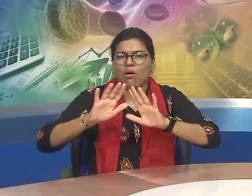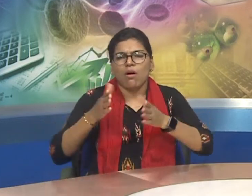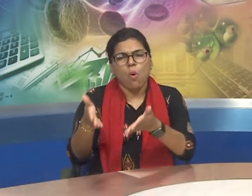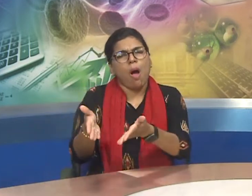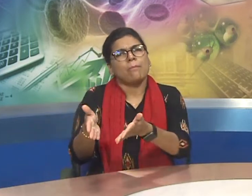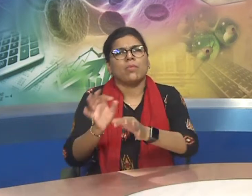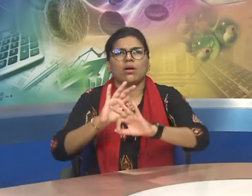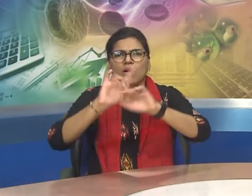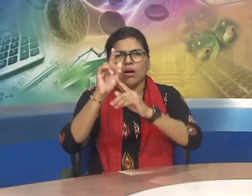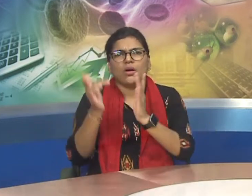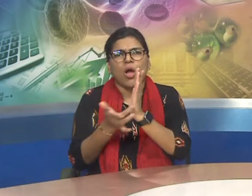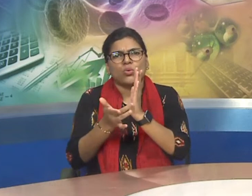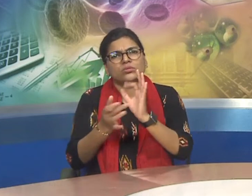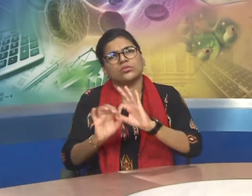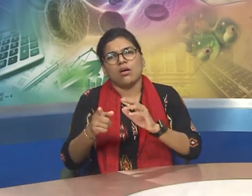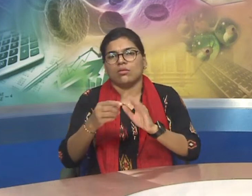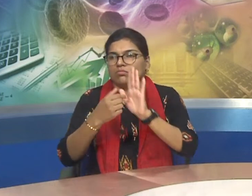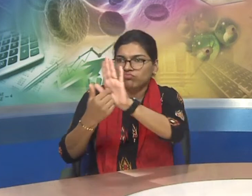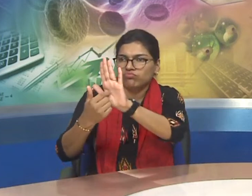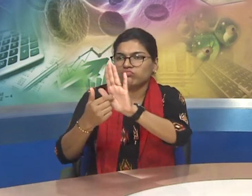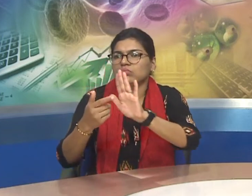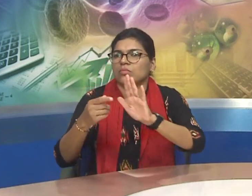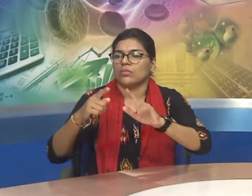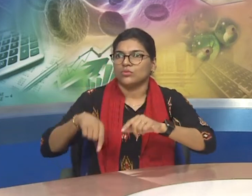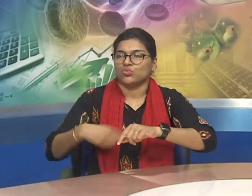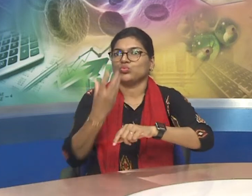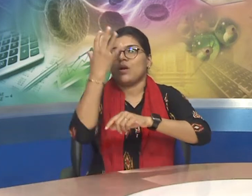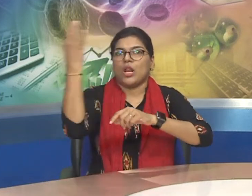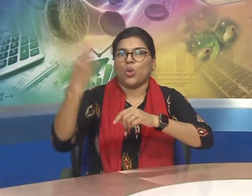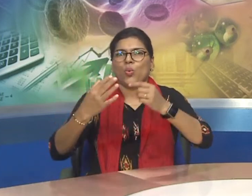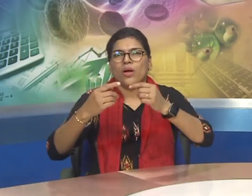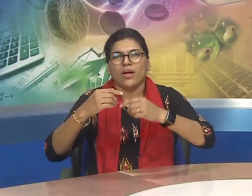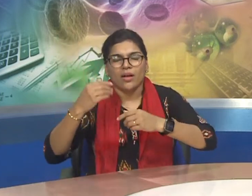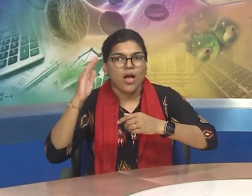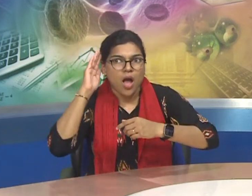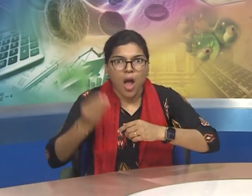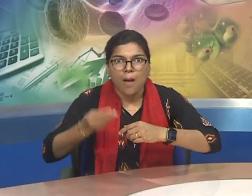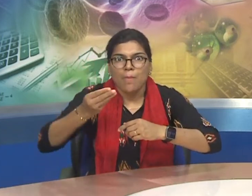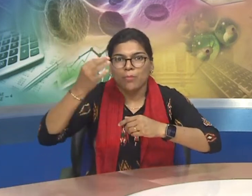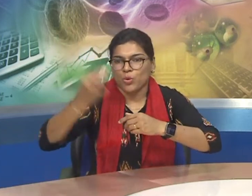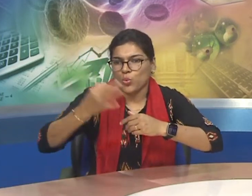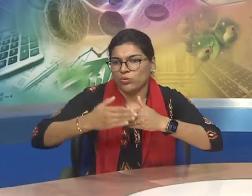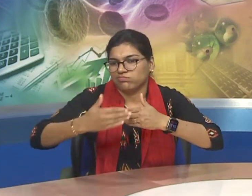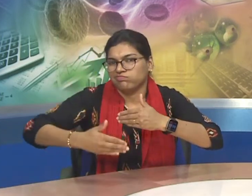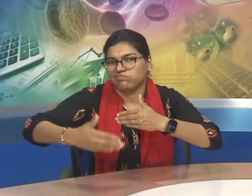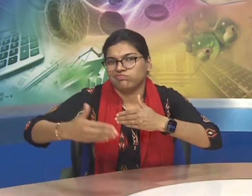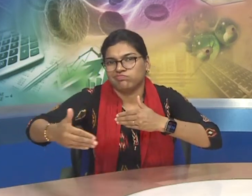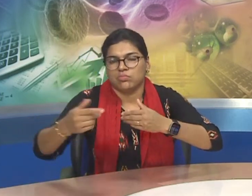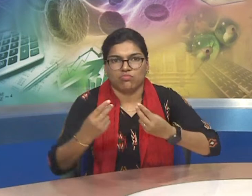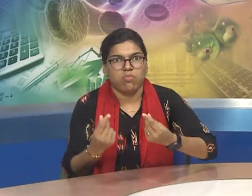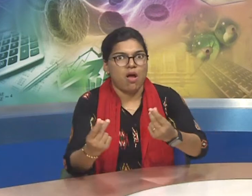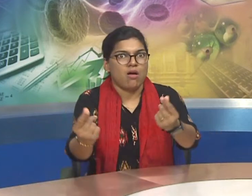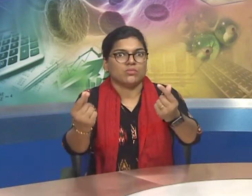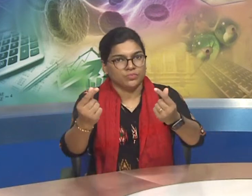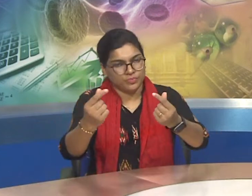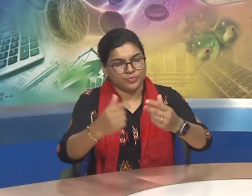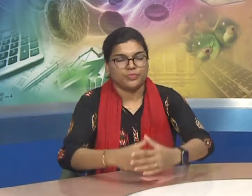and also it helps us eliminate routine tasks or perform them more efficiently. So it increases